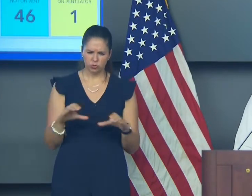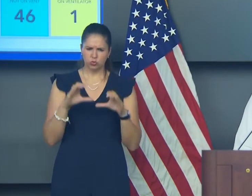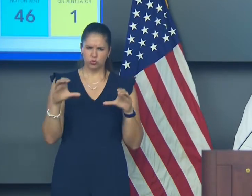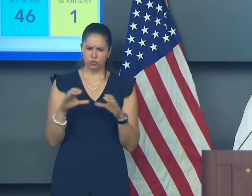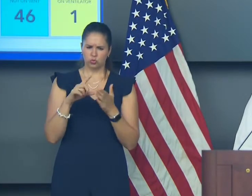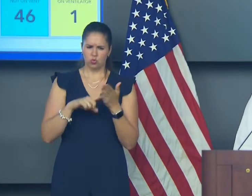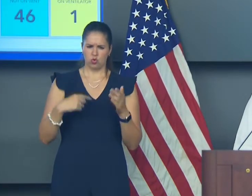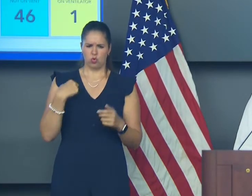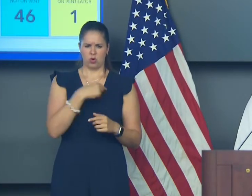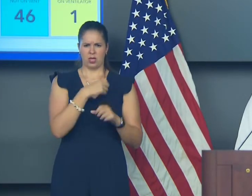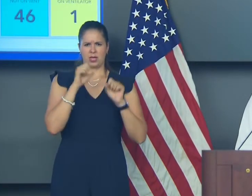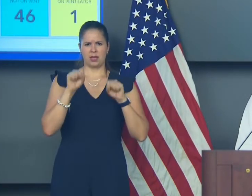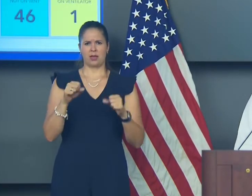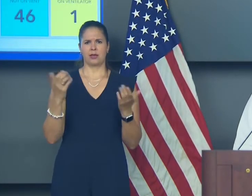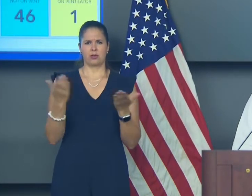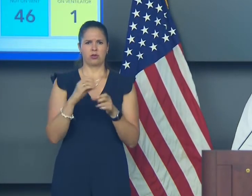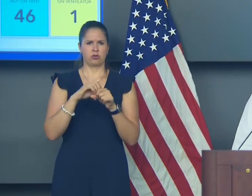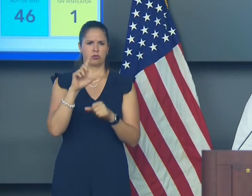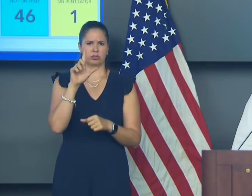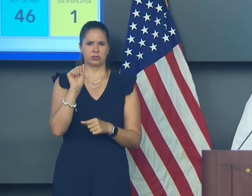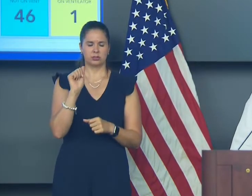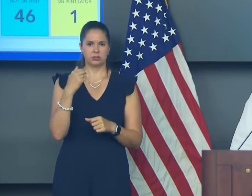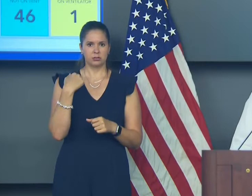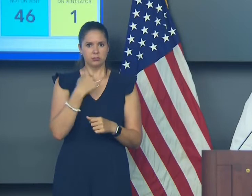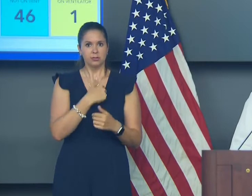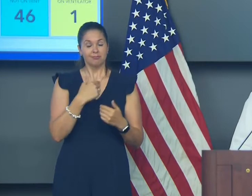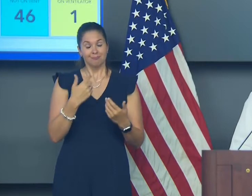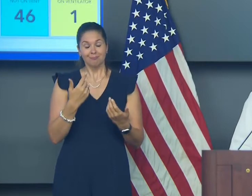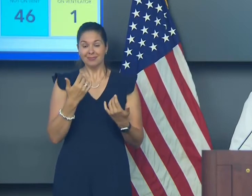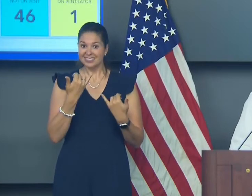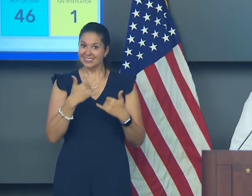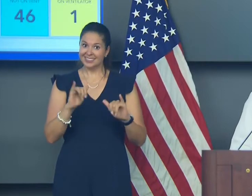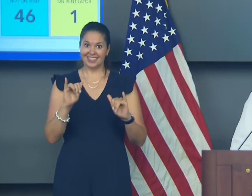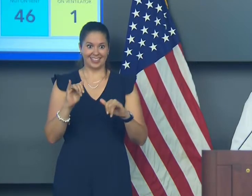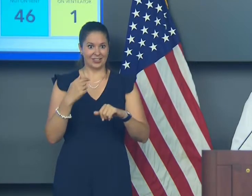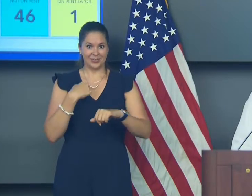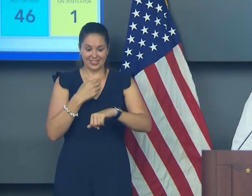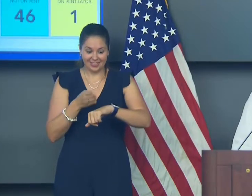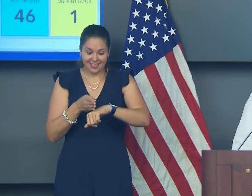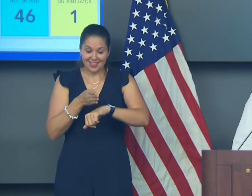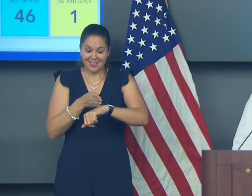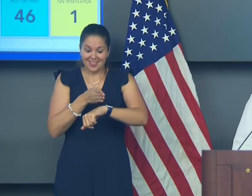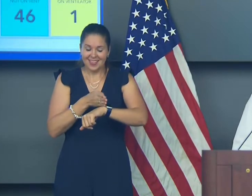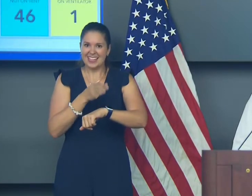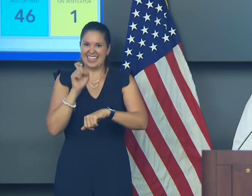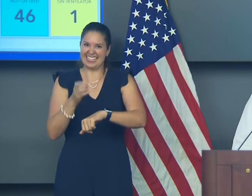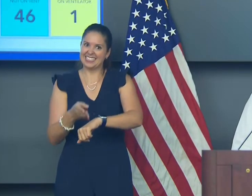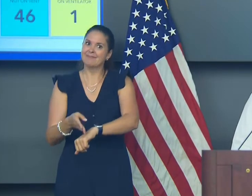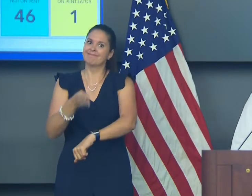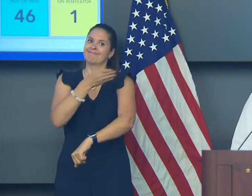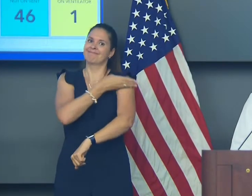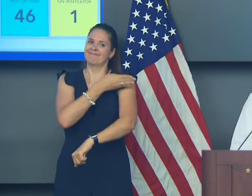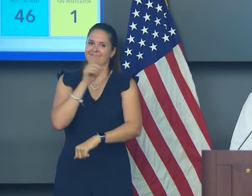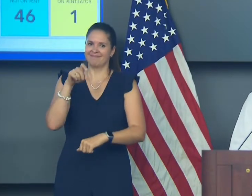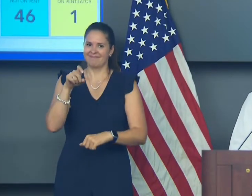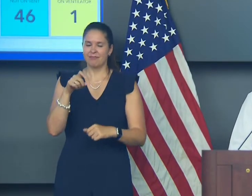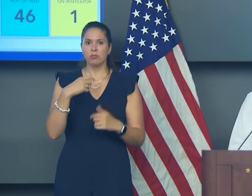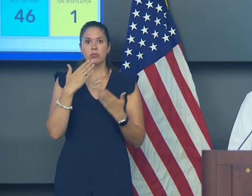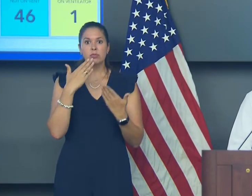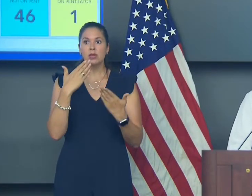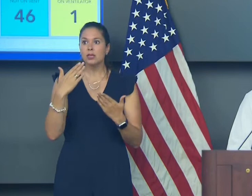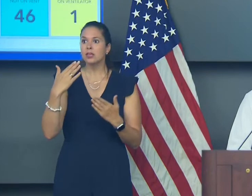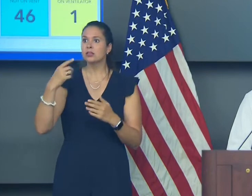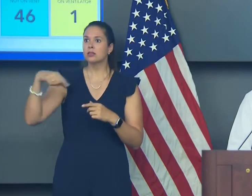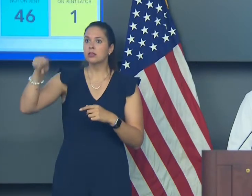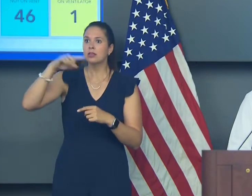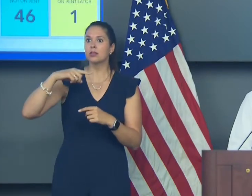in Louisiana, because we have a lot more progress that we need to make. I too want to thank the employers in our state who've taken